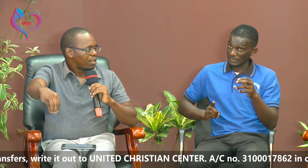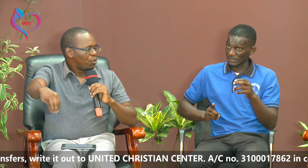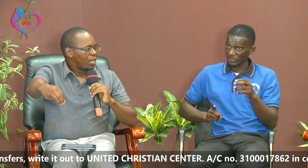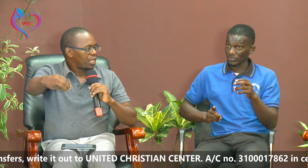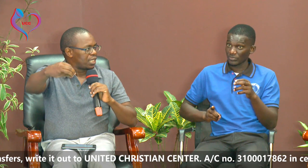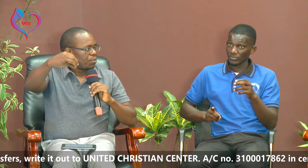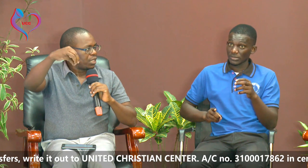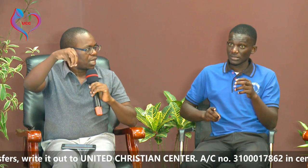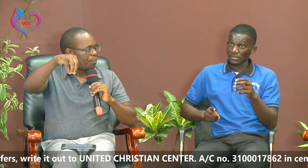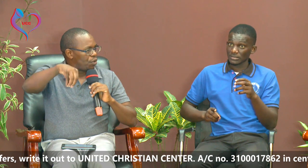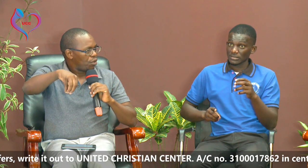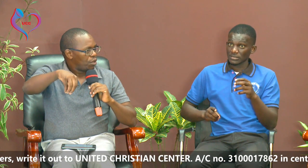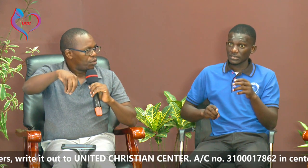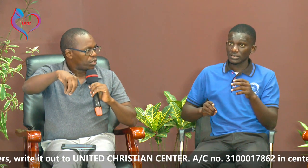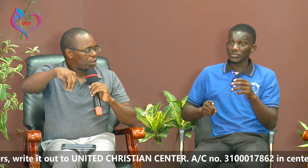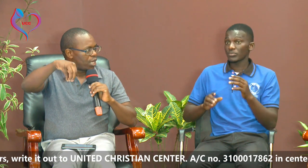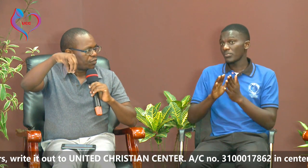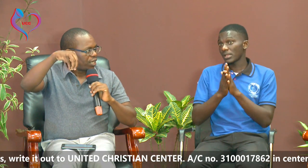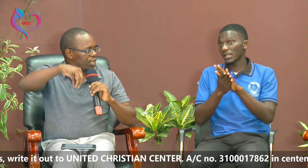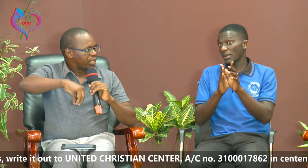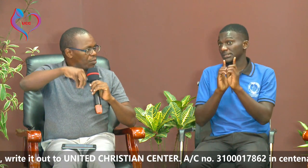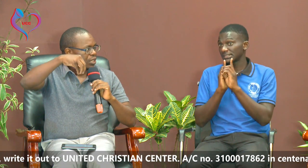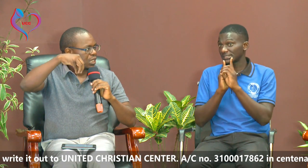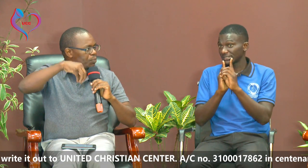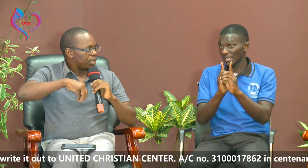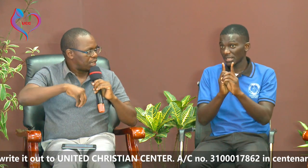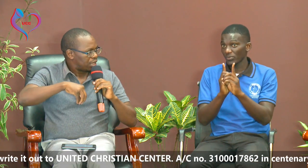Bo wandi ke chigambo disciple oja kuza nga chifanagane chigambo discipline